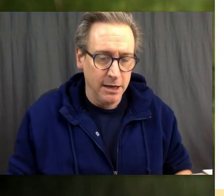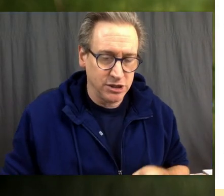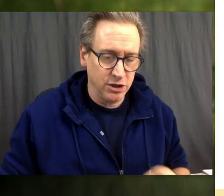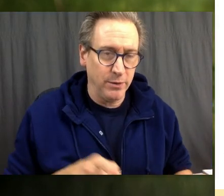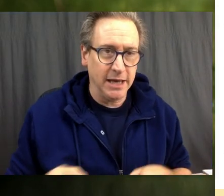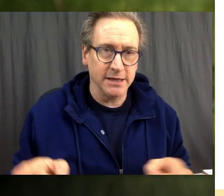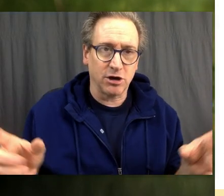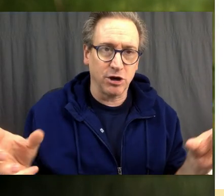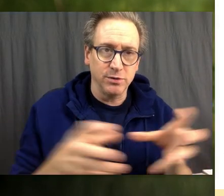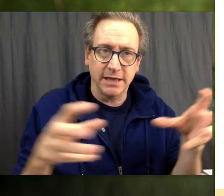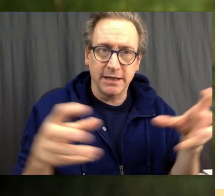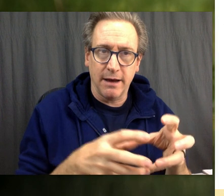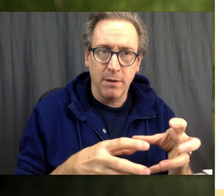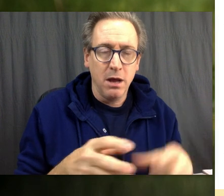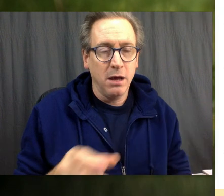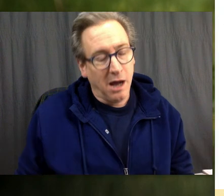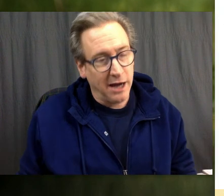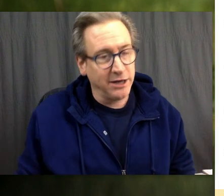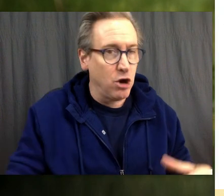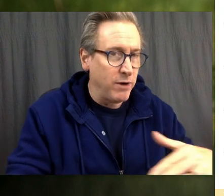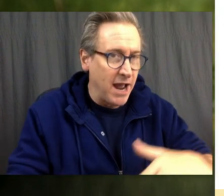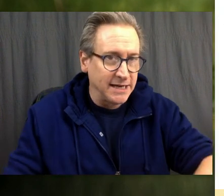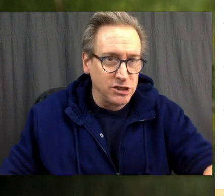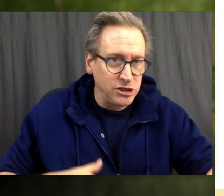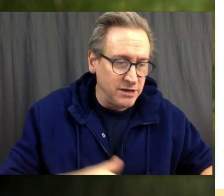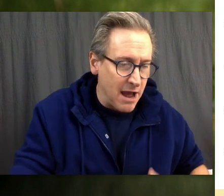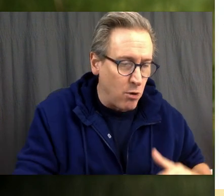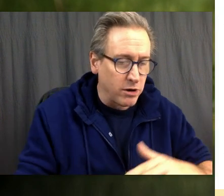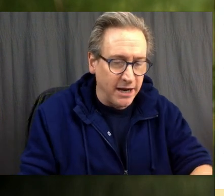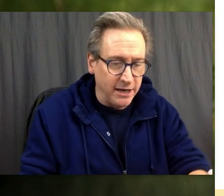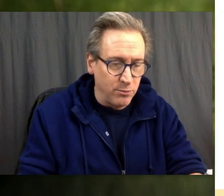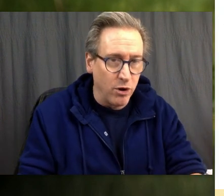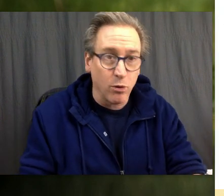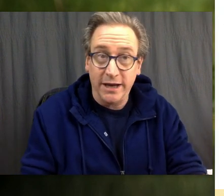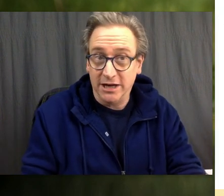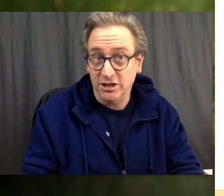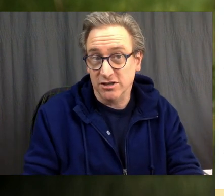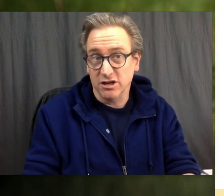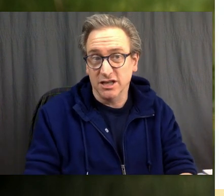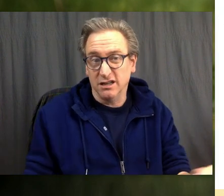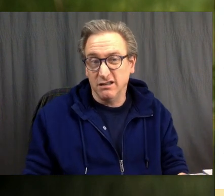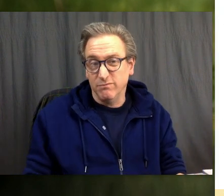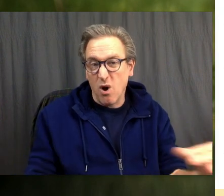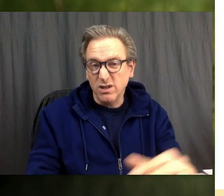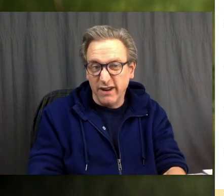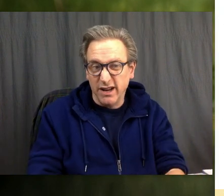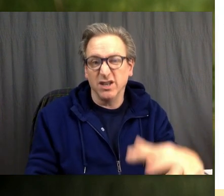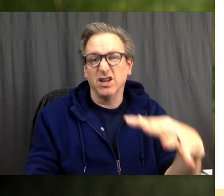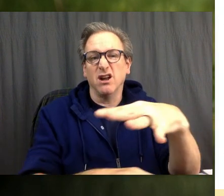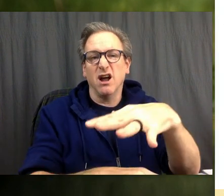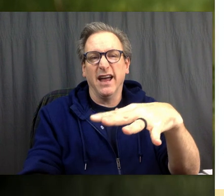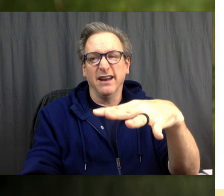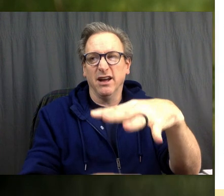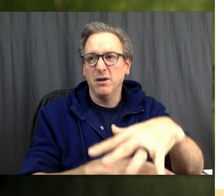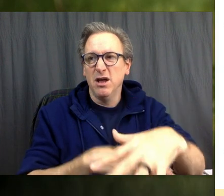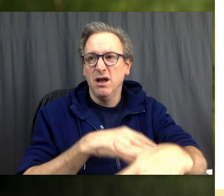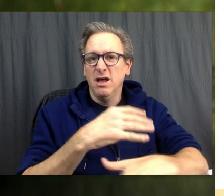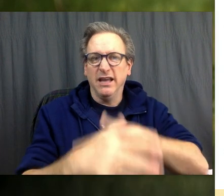ready so that we can start using them on Go React. Now we're getting to the point where we can actually start to post videos